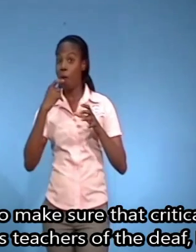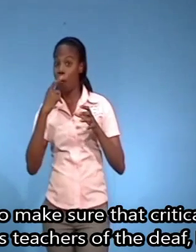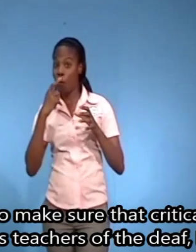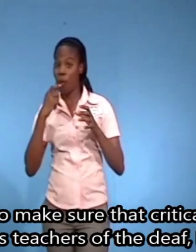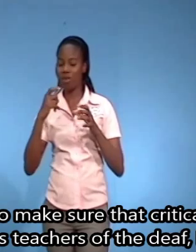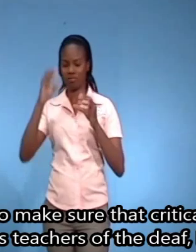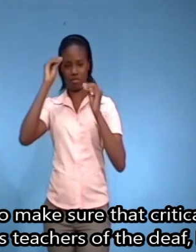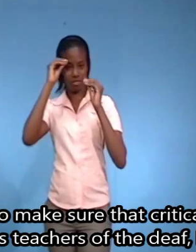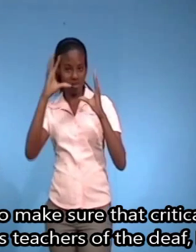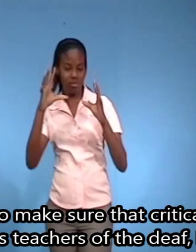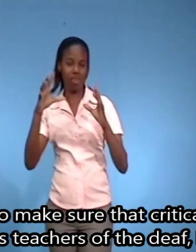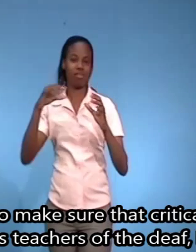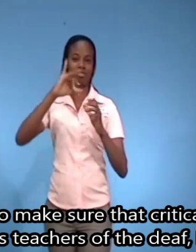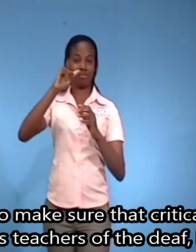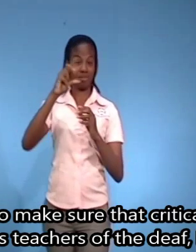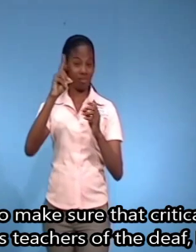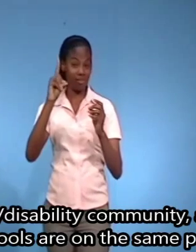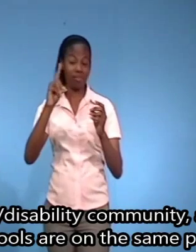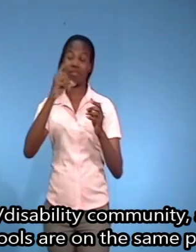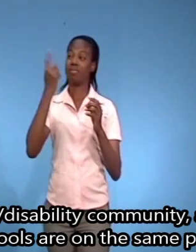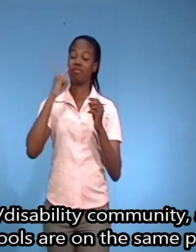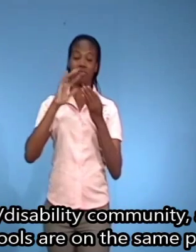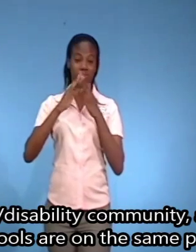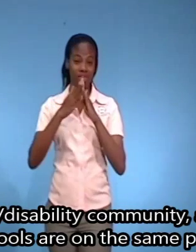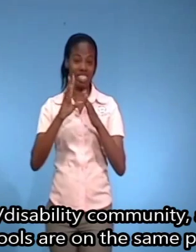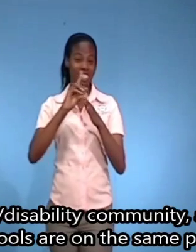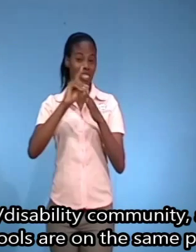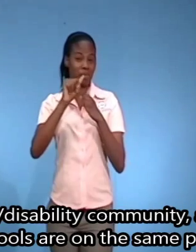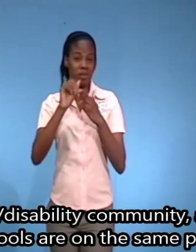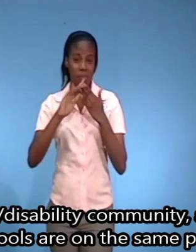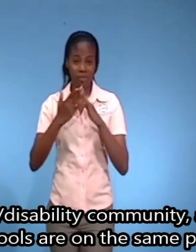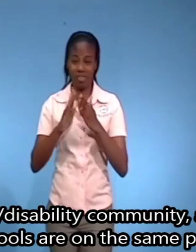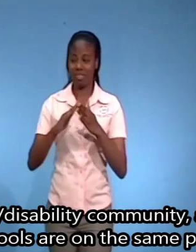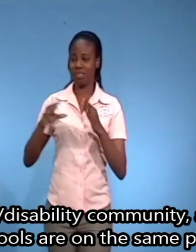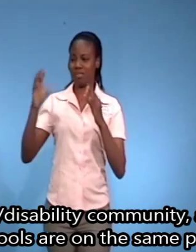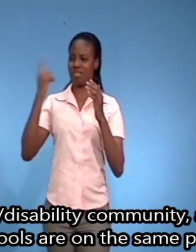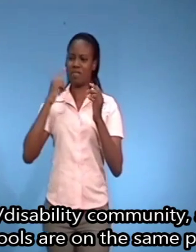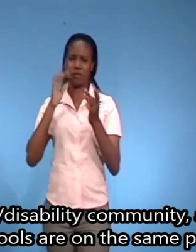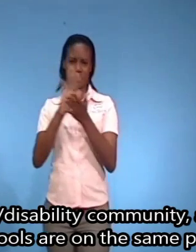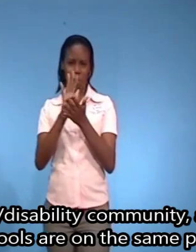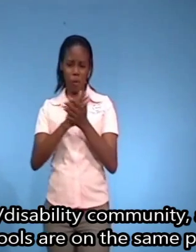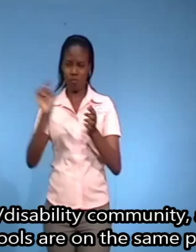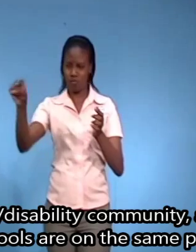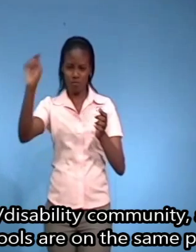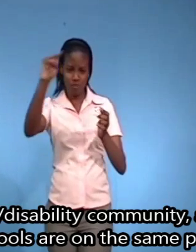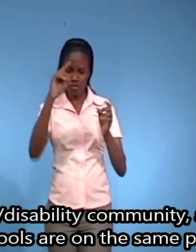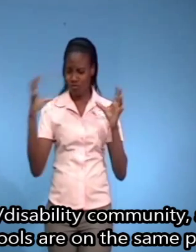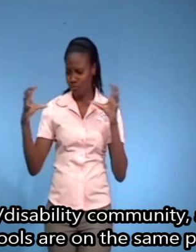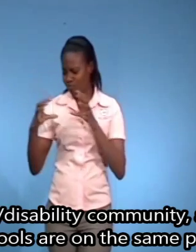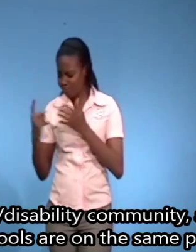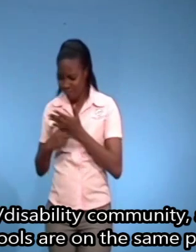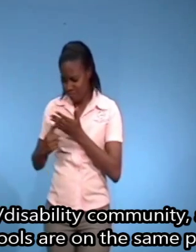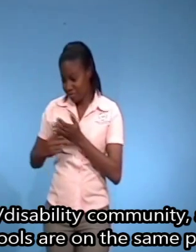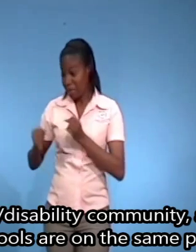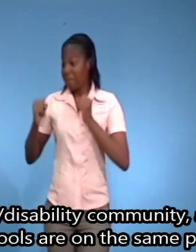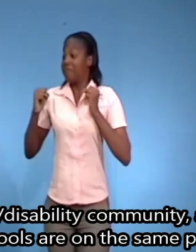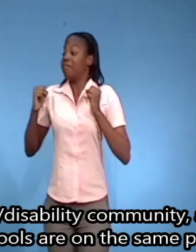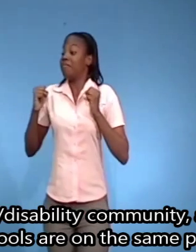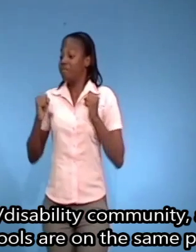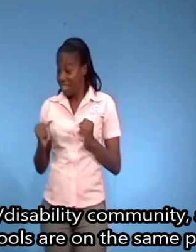partners, such as teachers of the deaf, NGOs, and the deaf/disabled community and the deaf schools are on the same